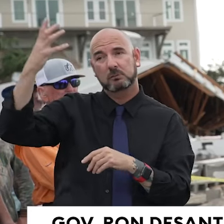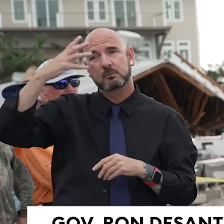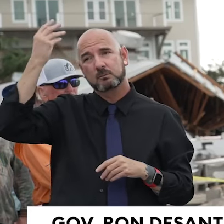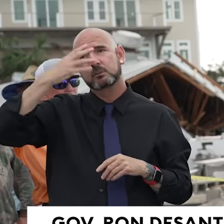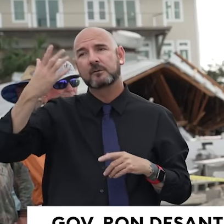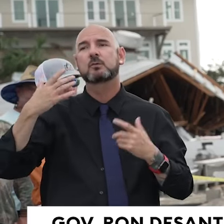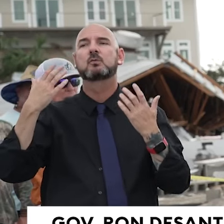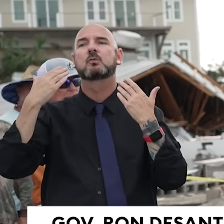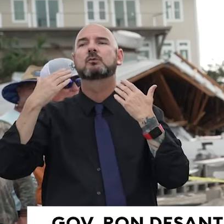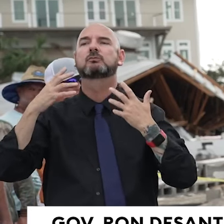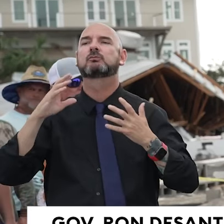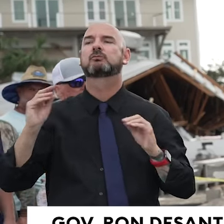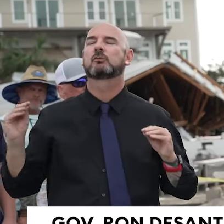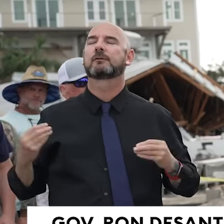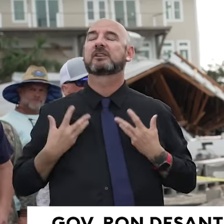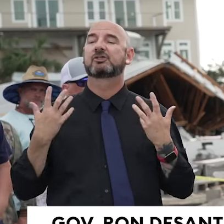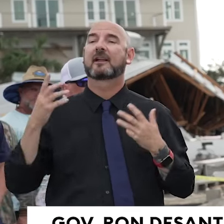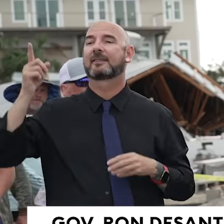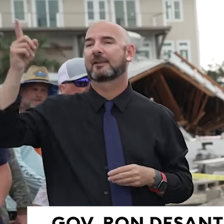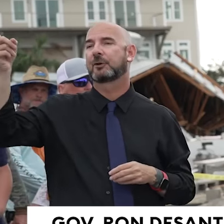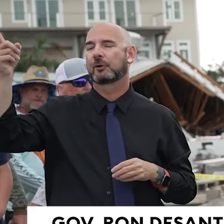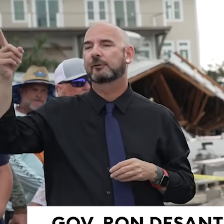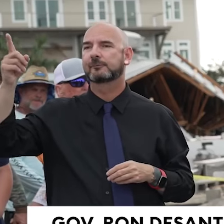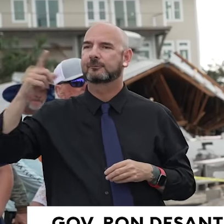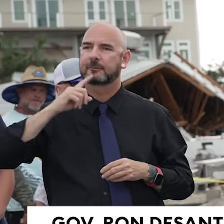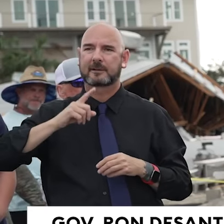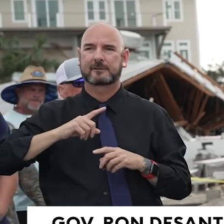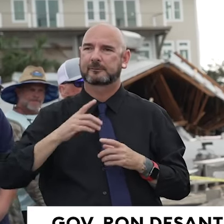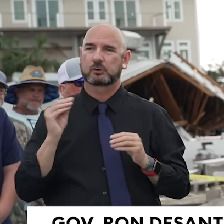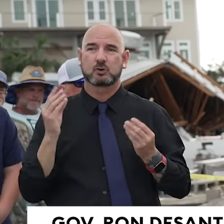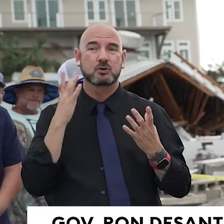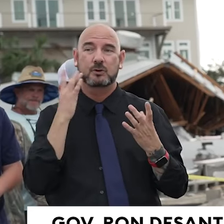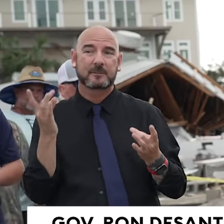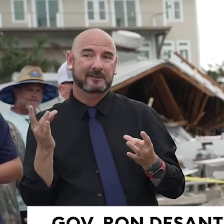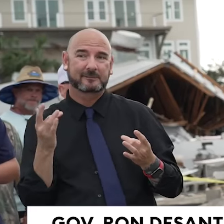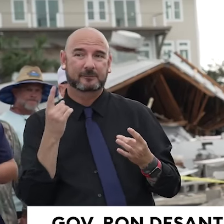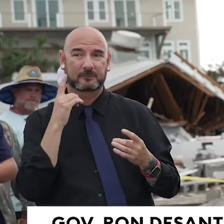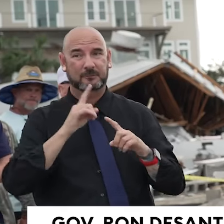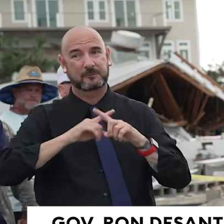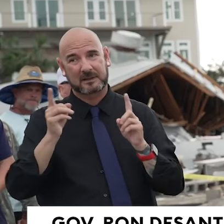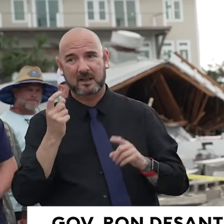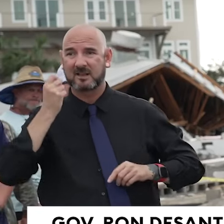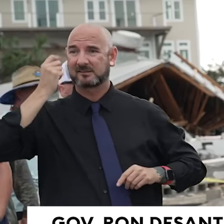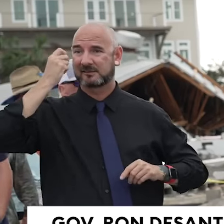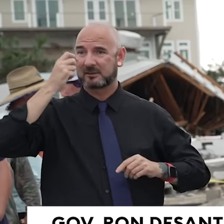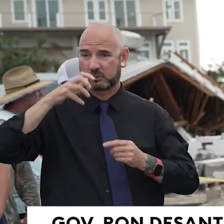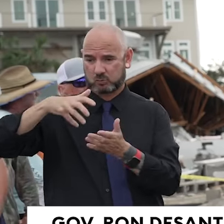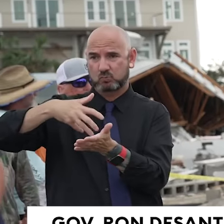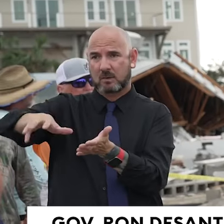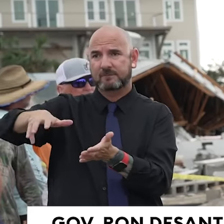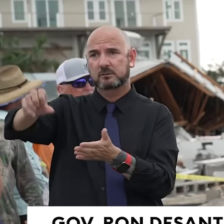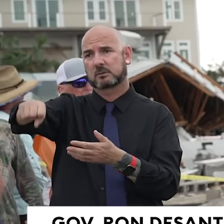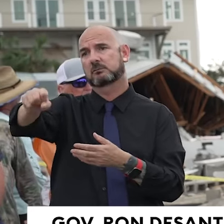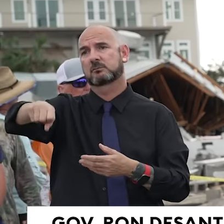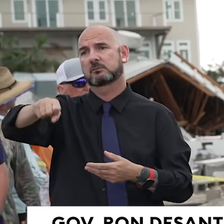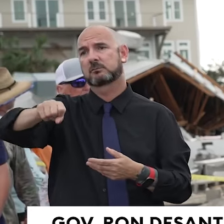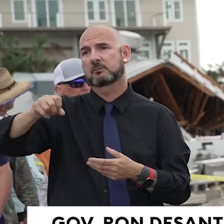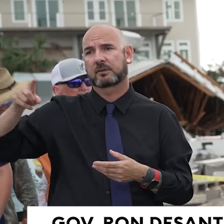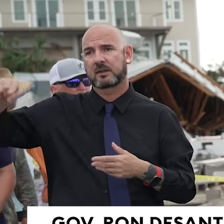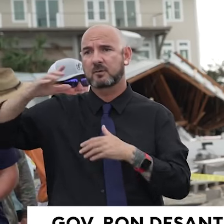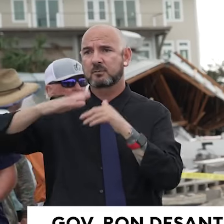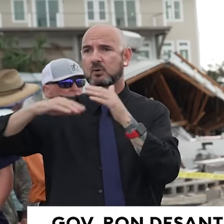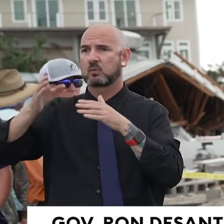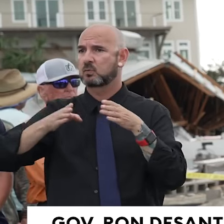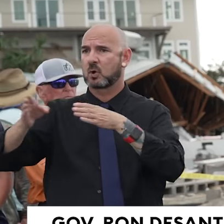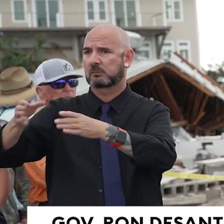because there's no humidity, but it is very ragged. I mean, they build these roads, and, it is